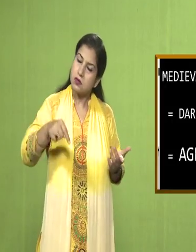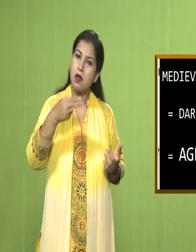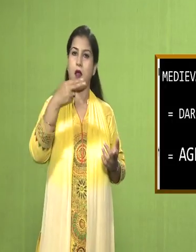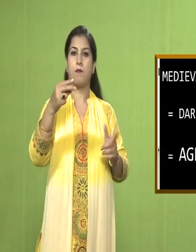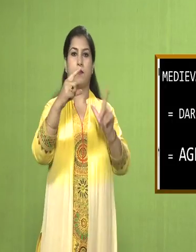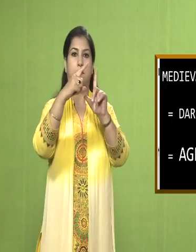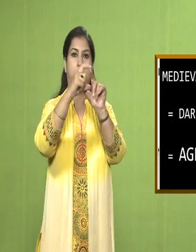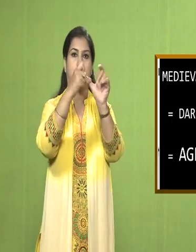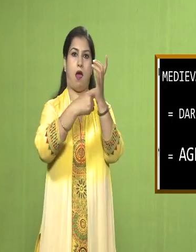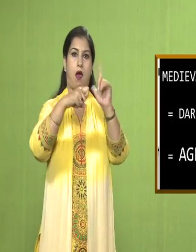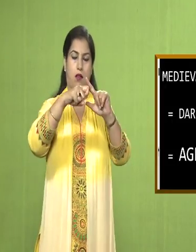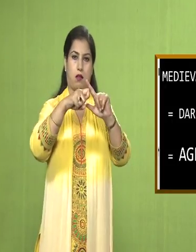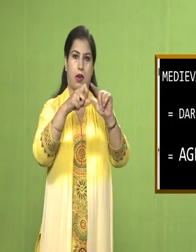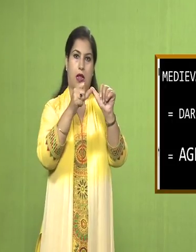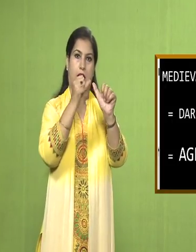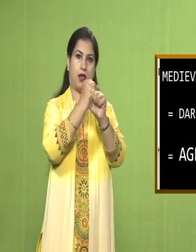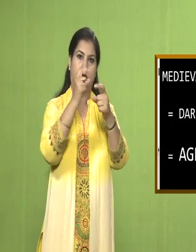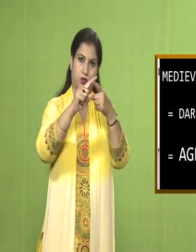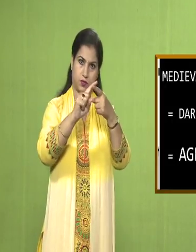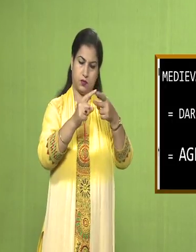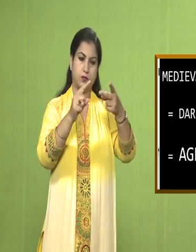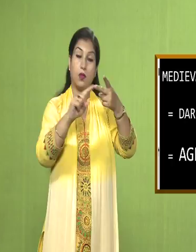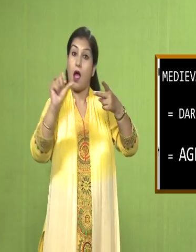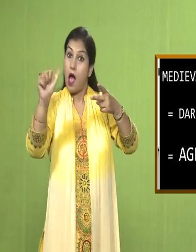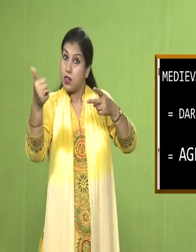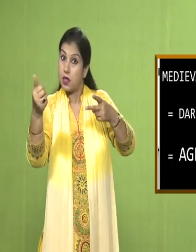Another name is Age of Faith